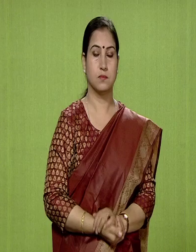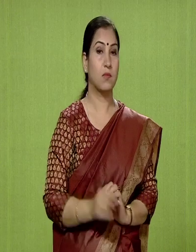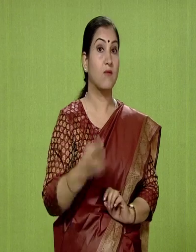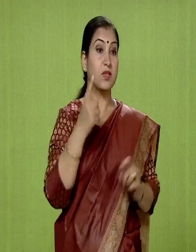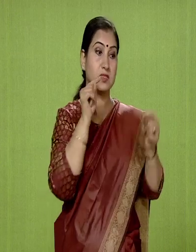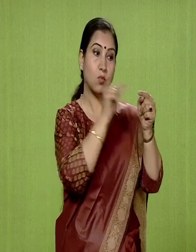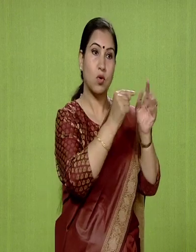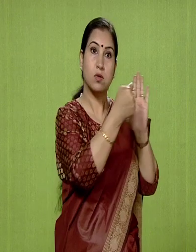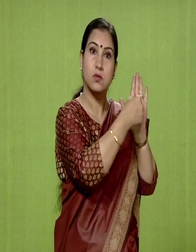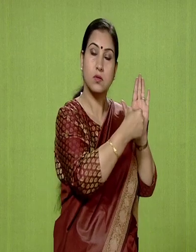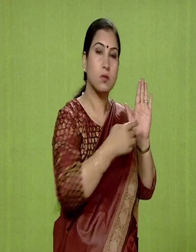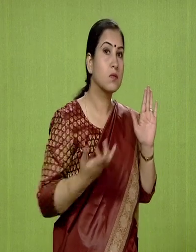The first suggestion was